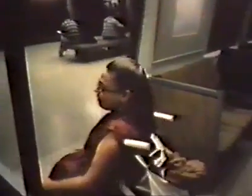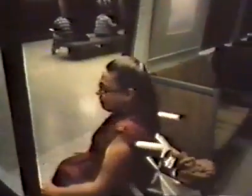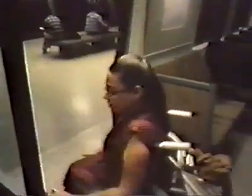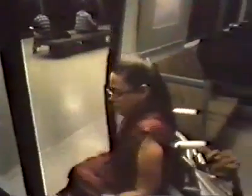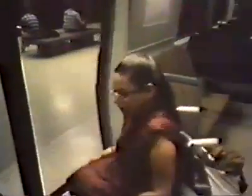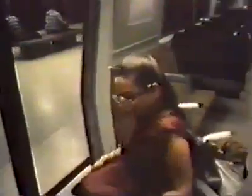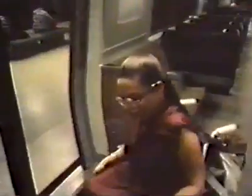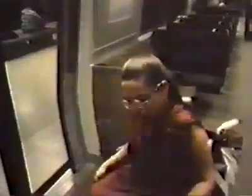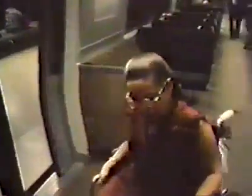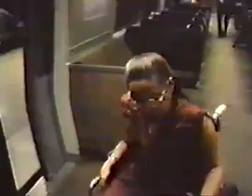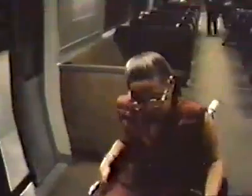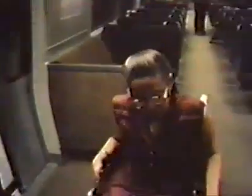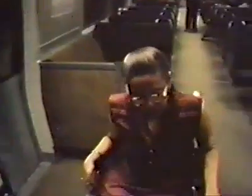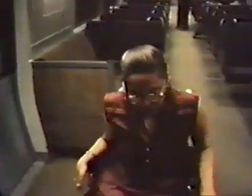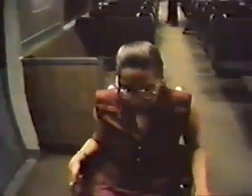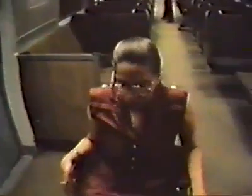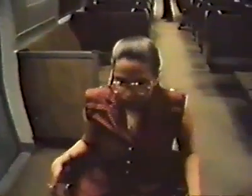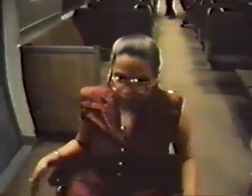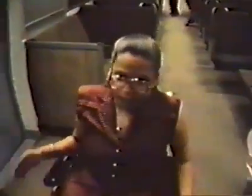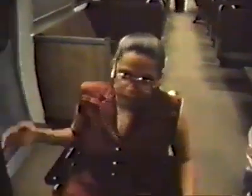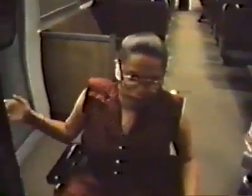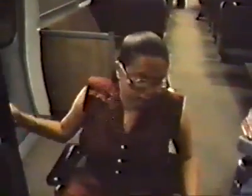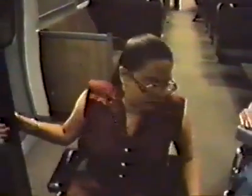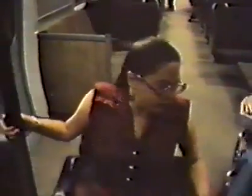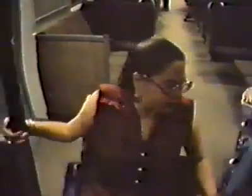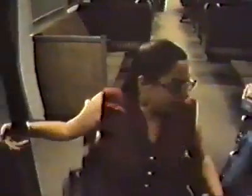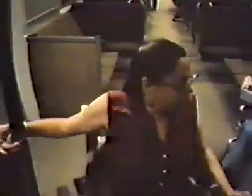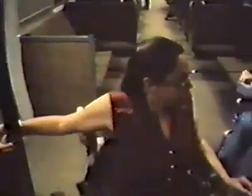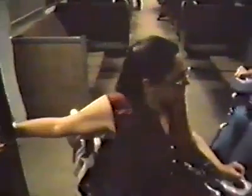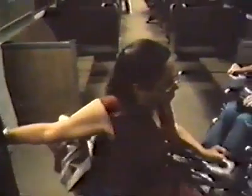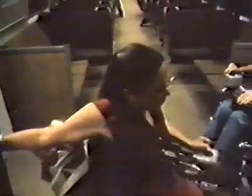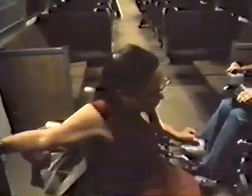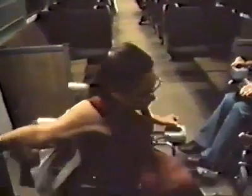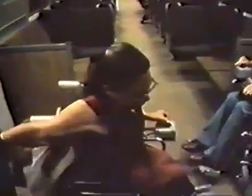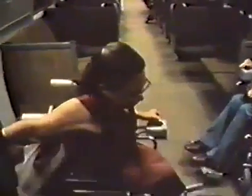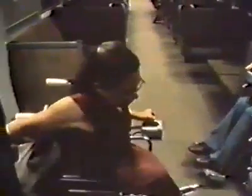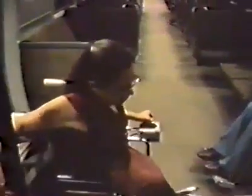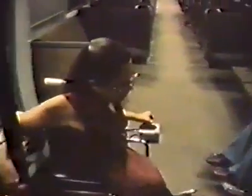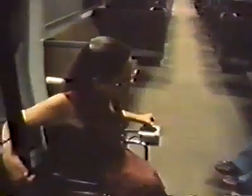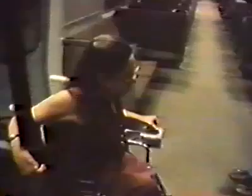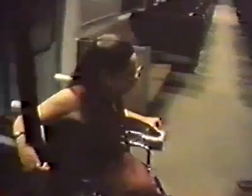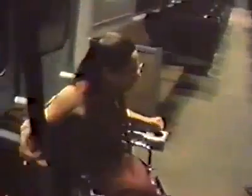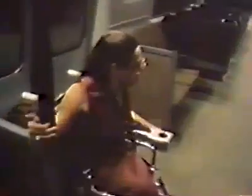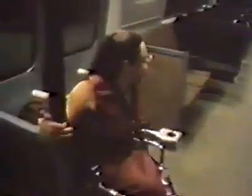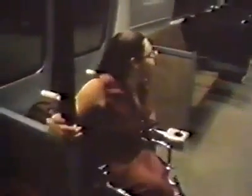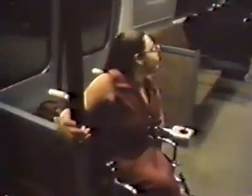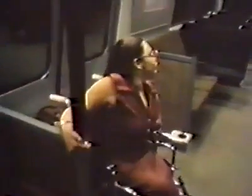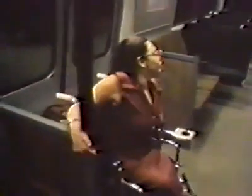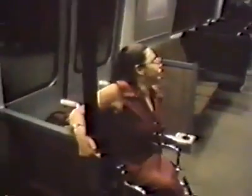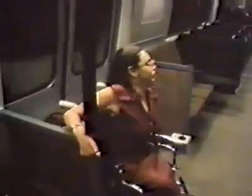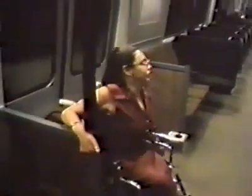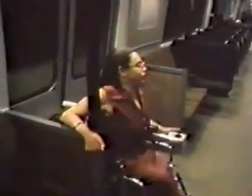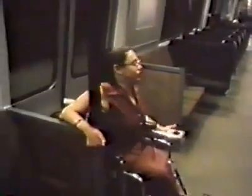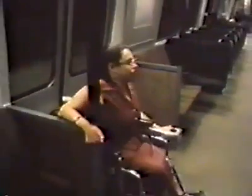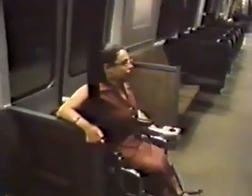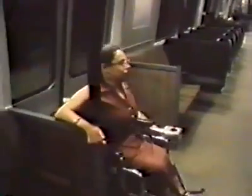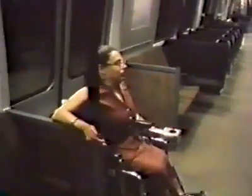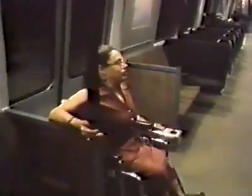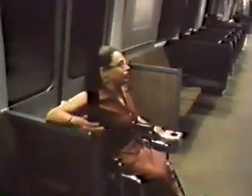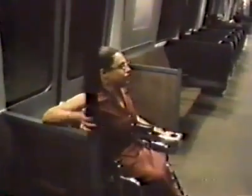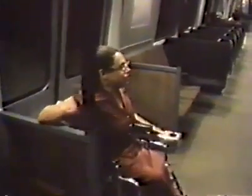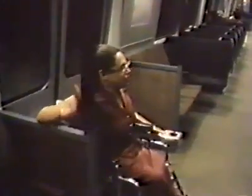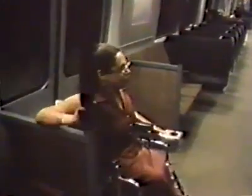In some cities like Washington, Seattle, and San Francisco, it was starting to happen. But resistance by the transport companies grew.